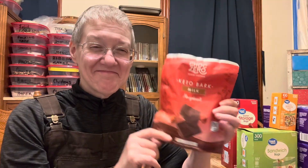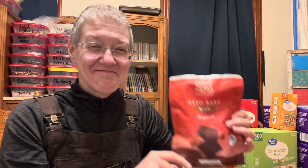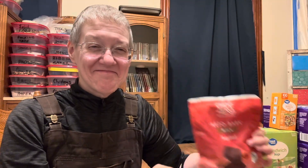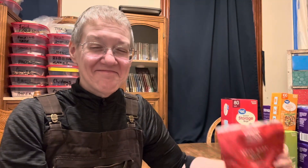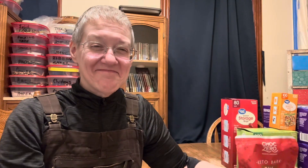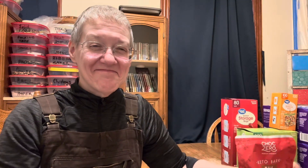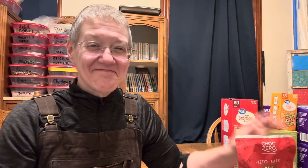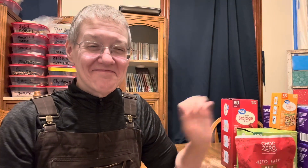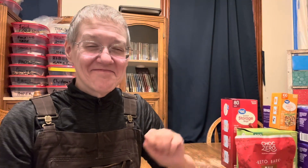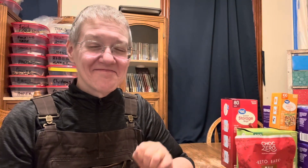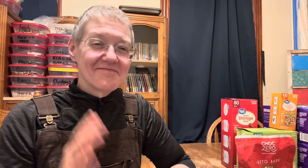delicious.